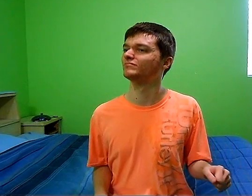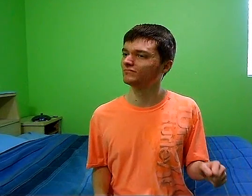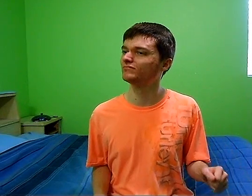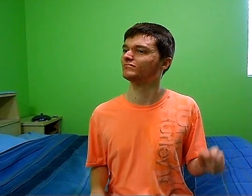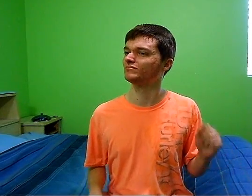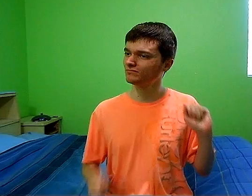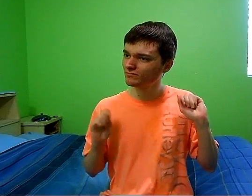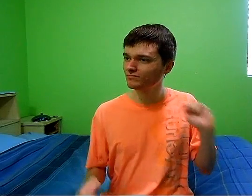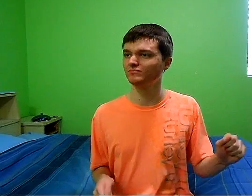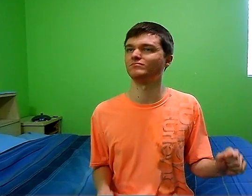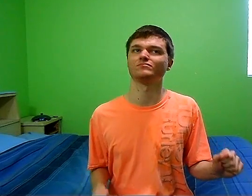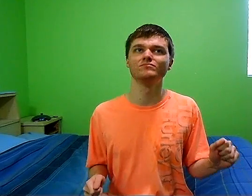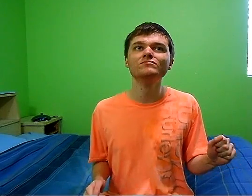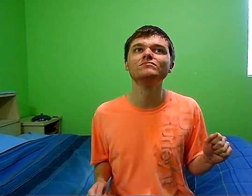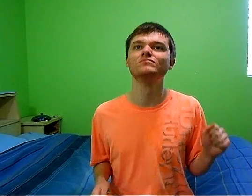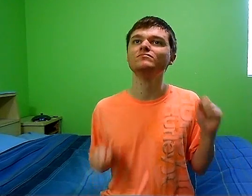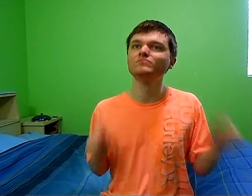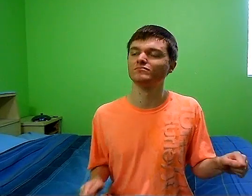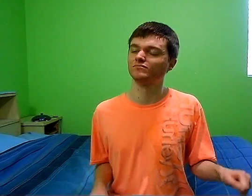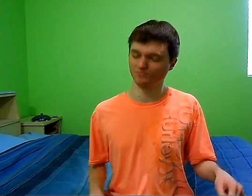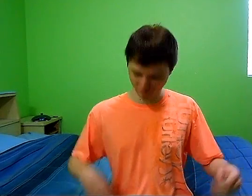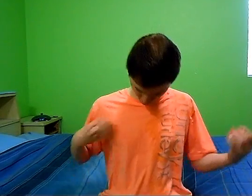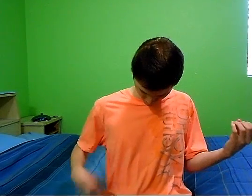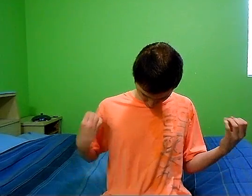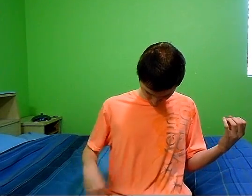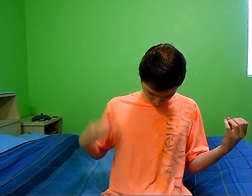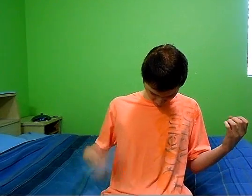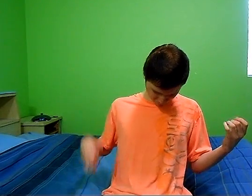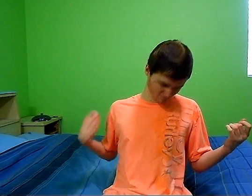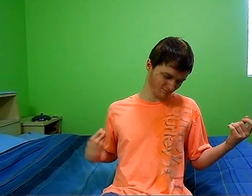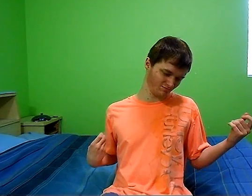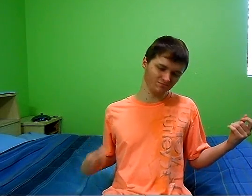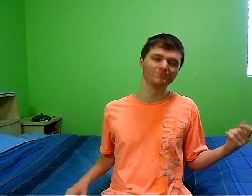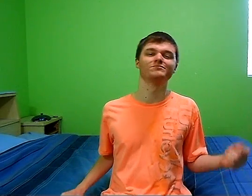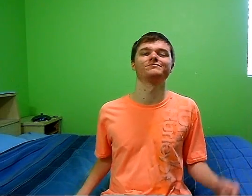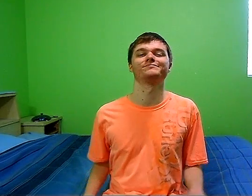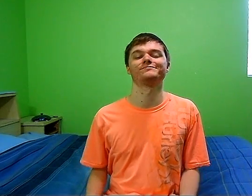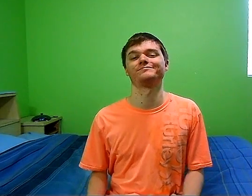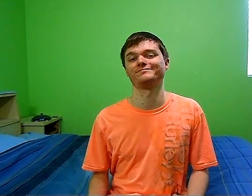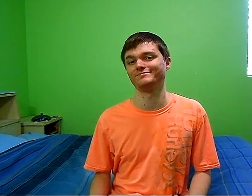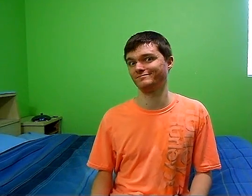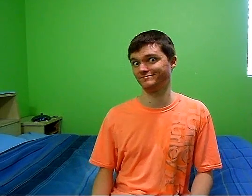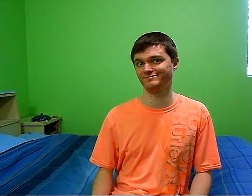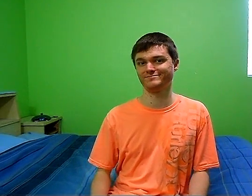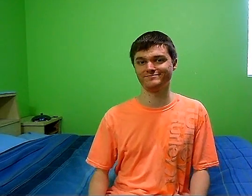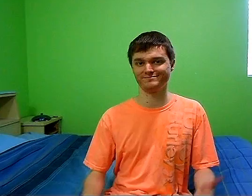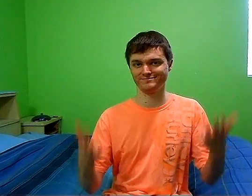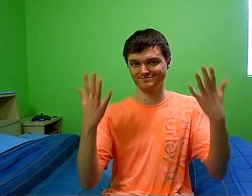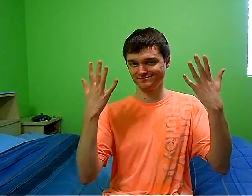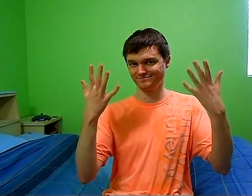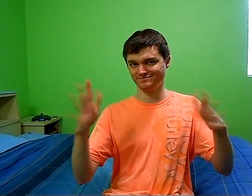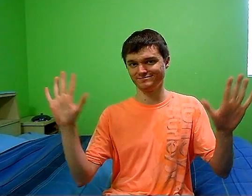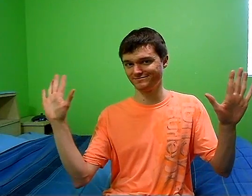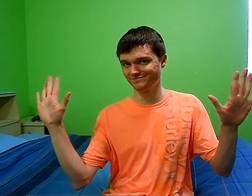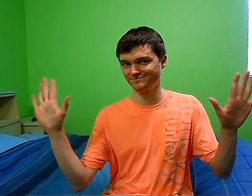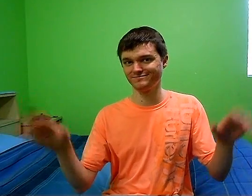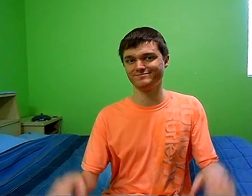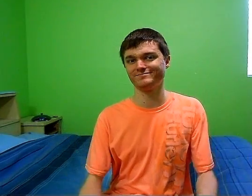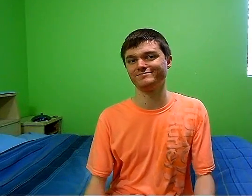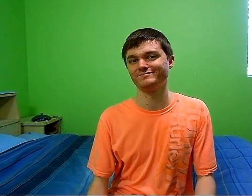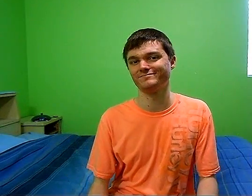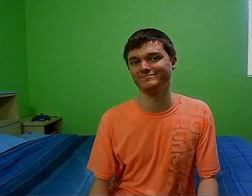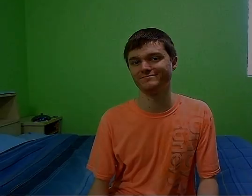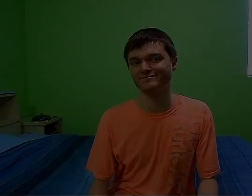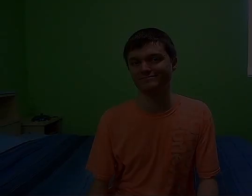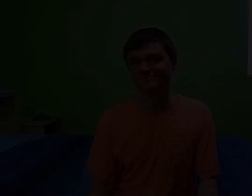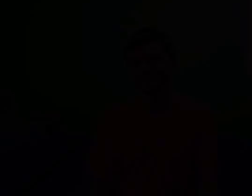like